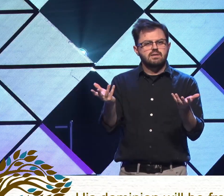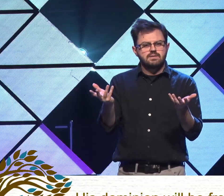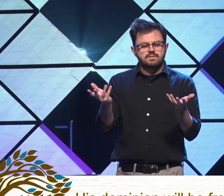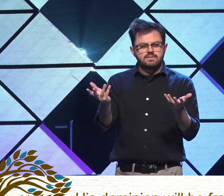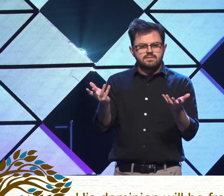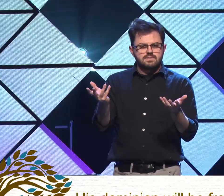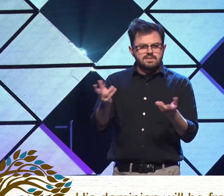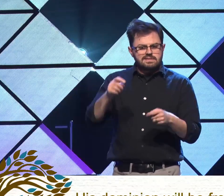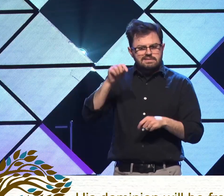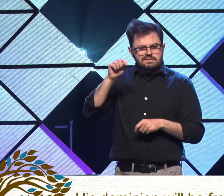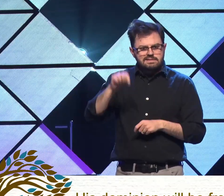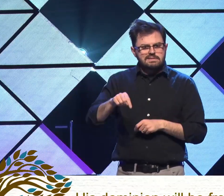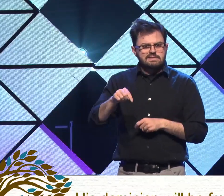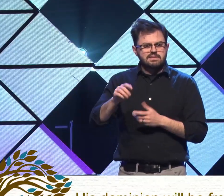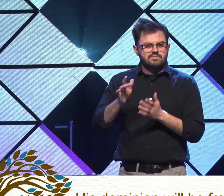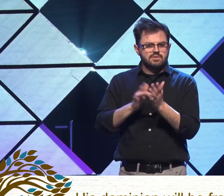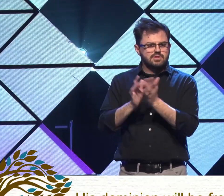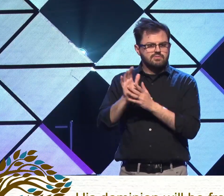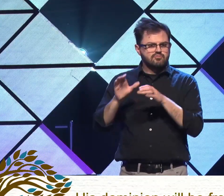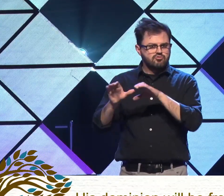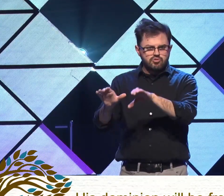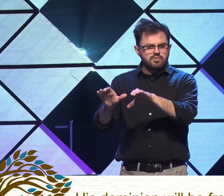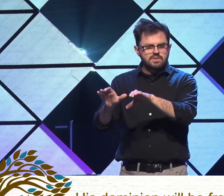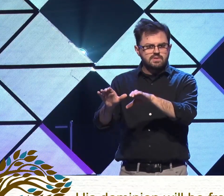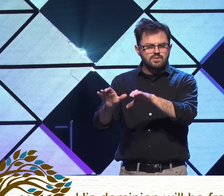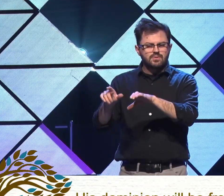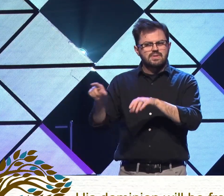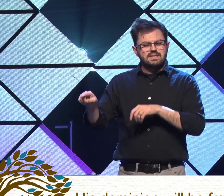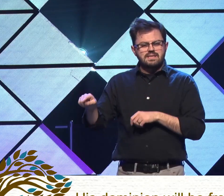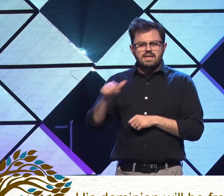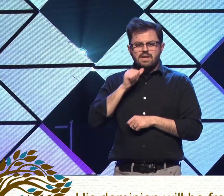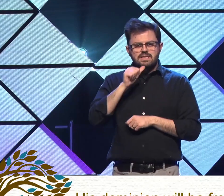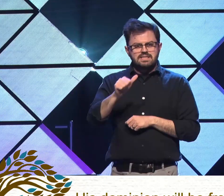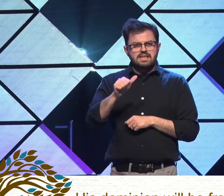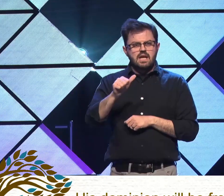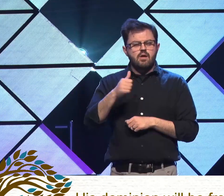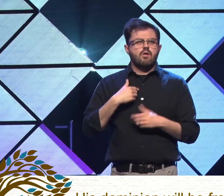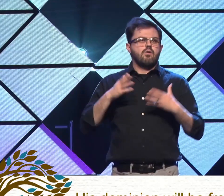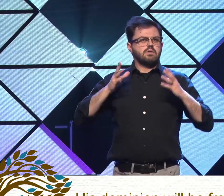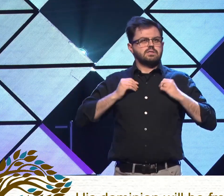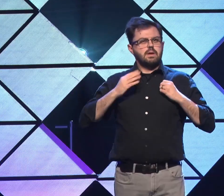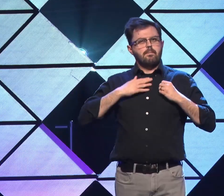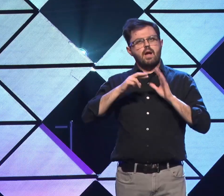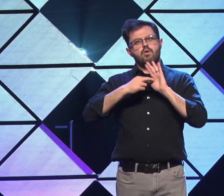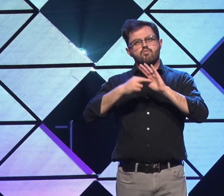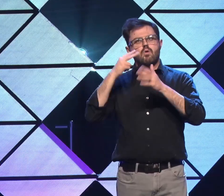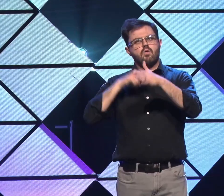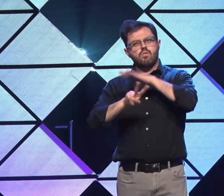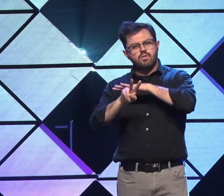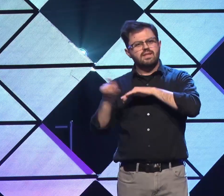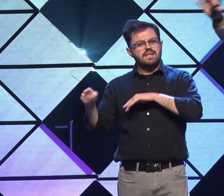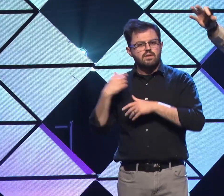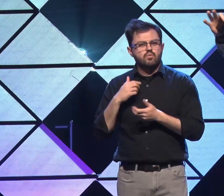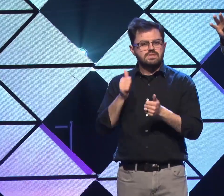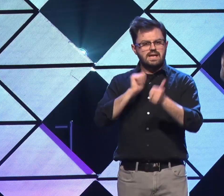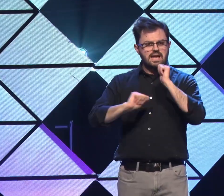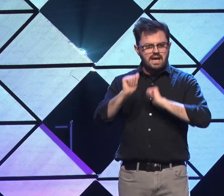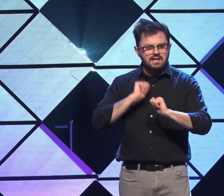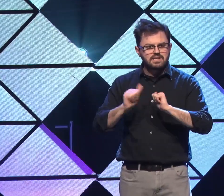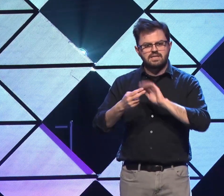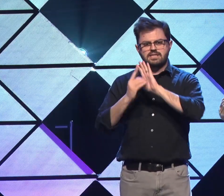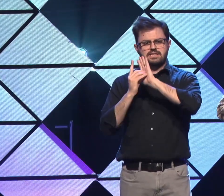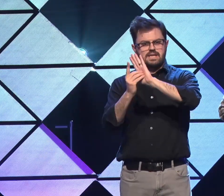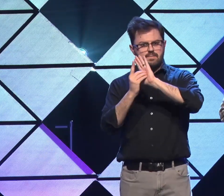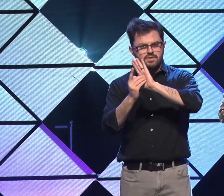This is what Jesus is now. So Jesus wasn't like Marcus, he wasn't just fulfilling this, but he was reenacting, demonstrating it for everyone to